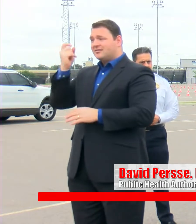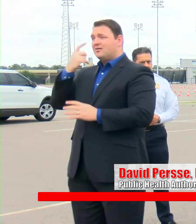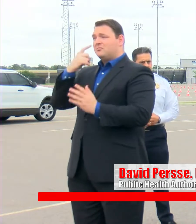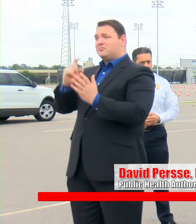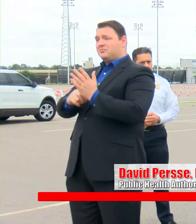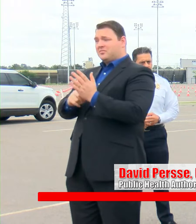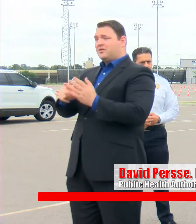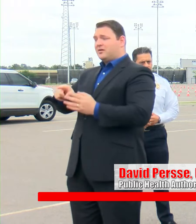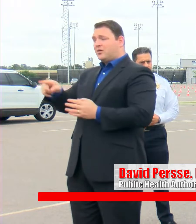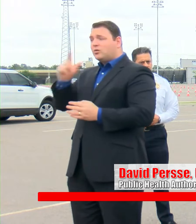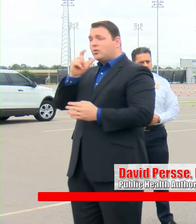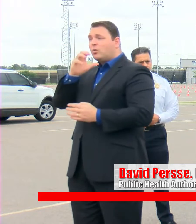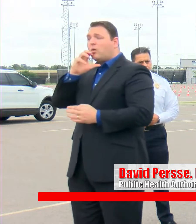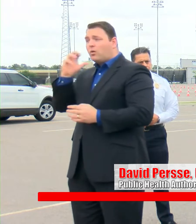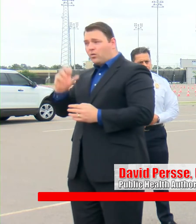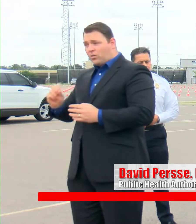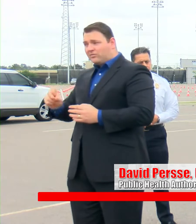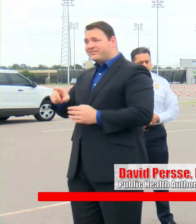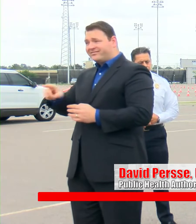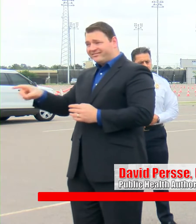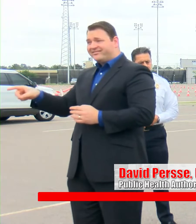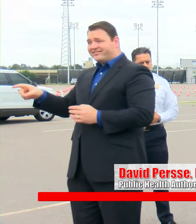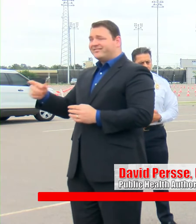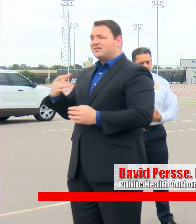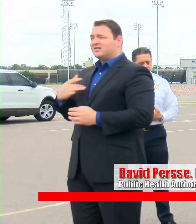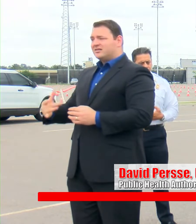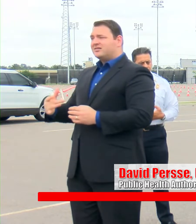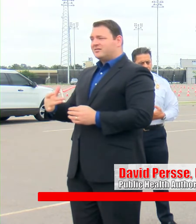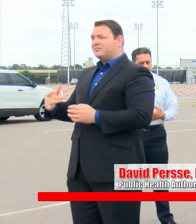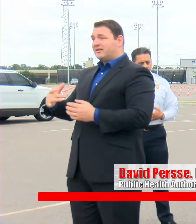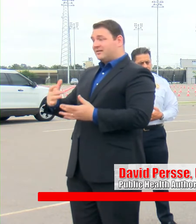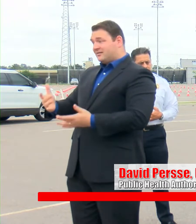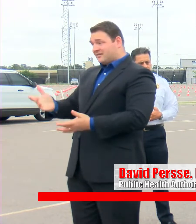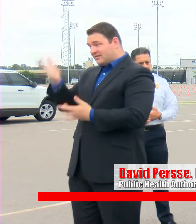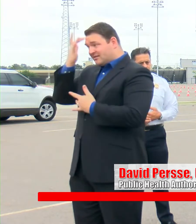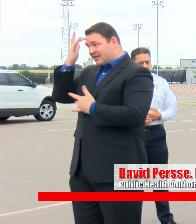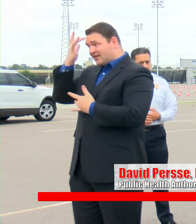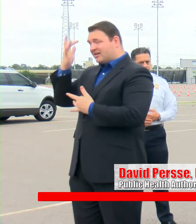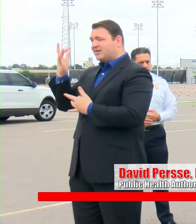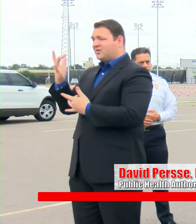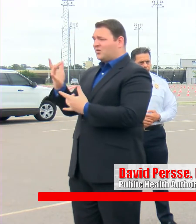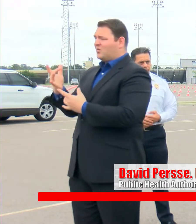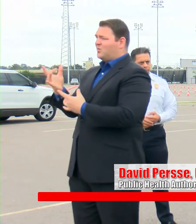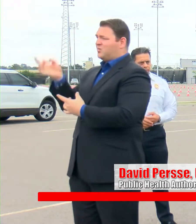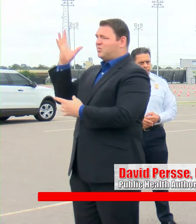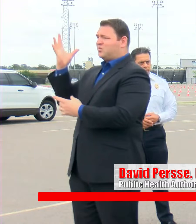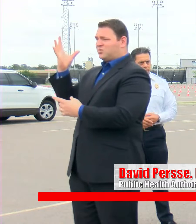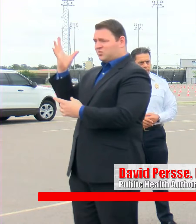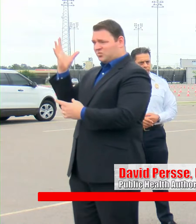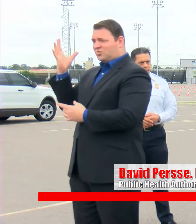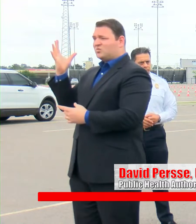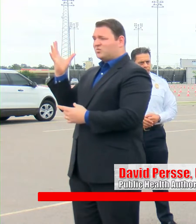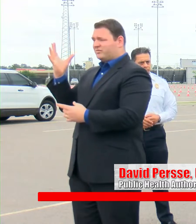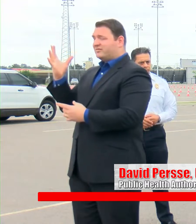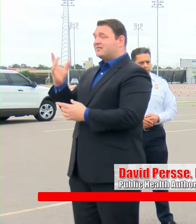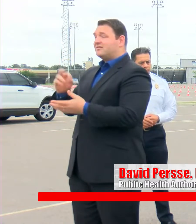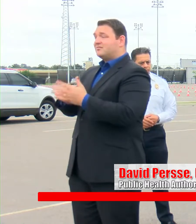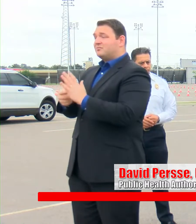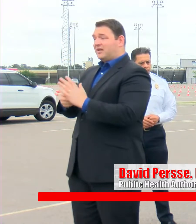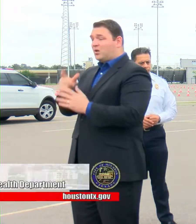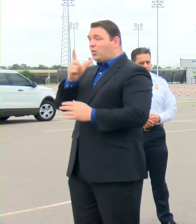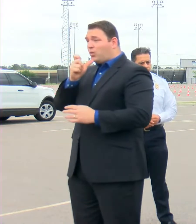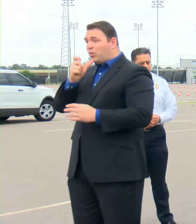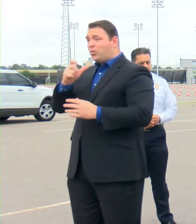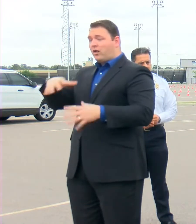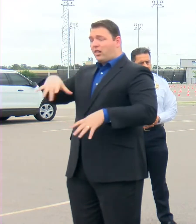that suffer the greatest consequences of this virus. However, that does not mean those are the ones that are most commonly infected.